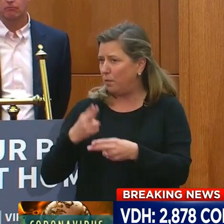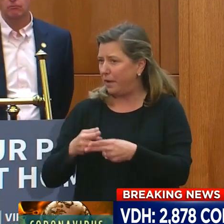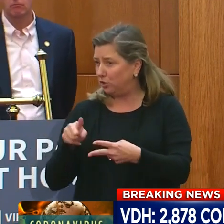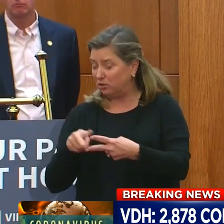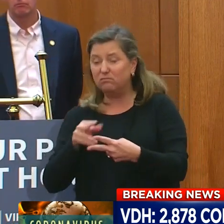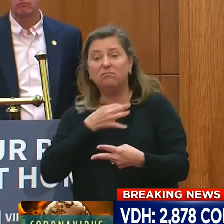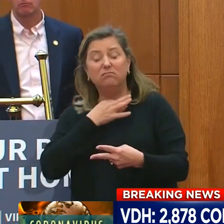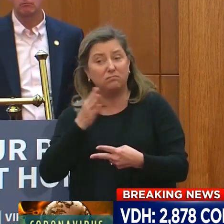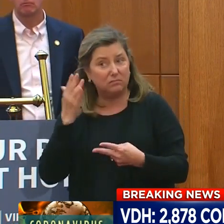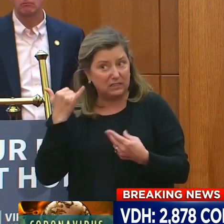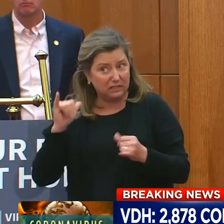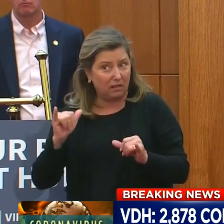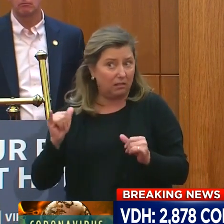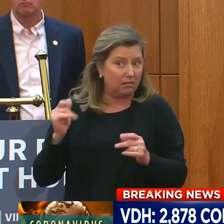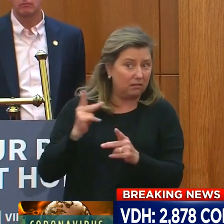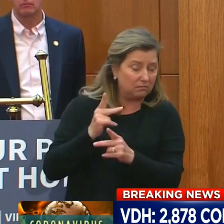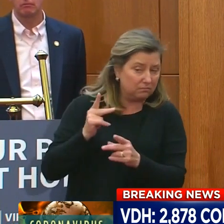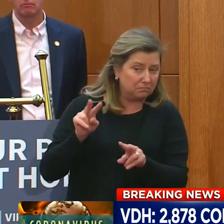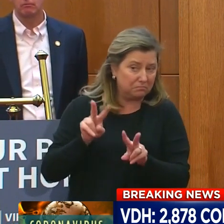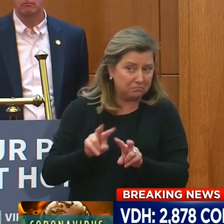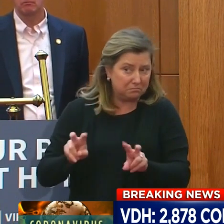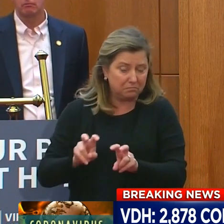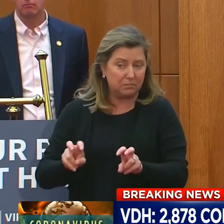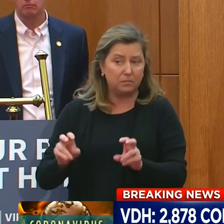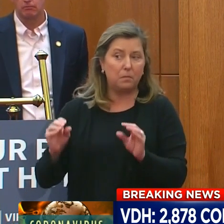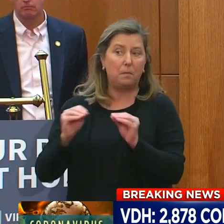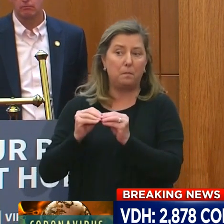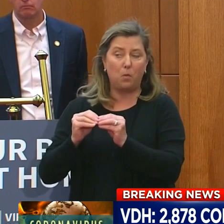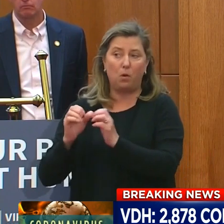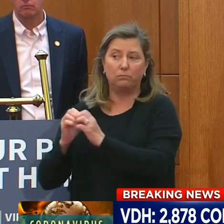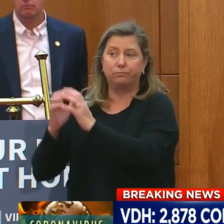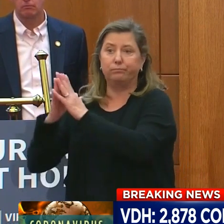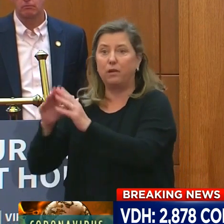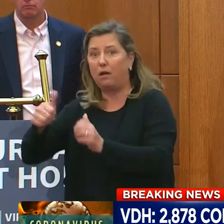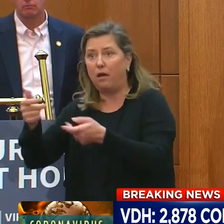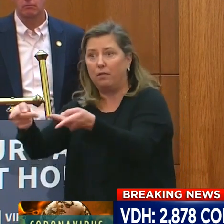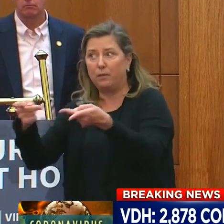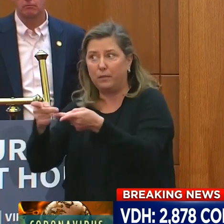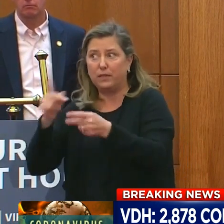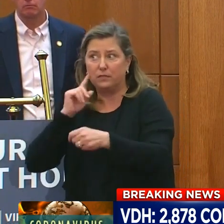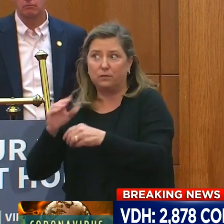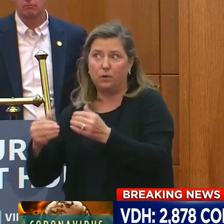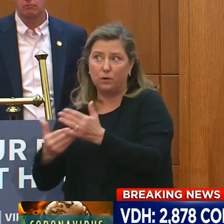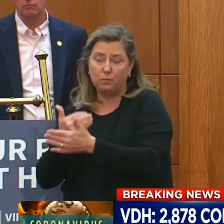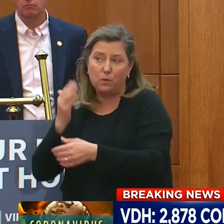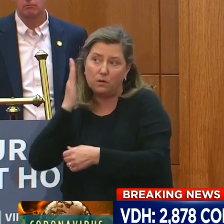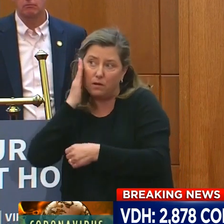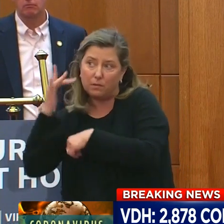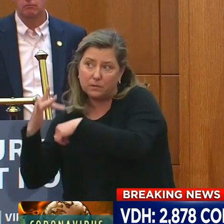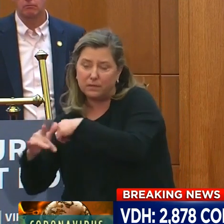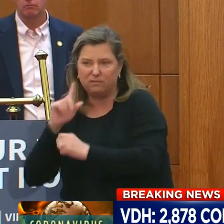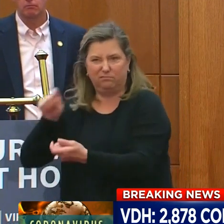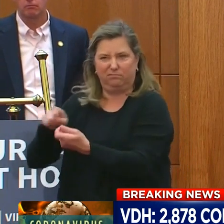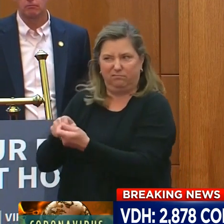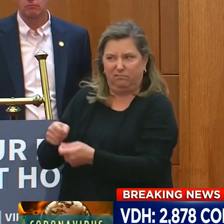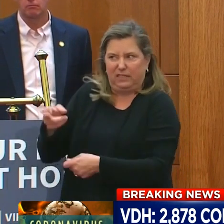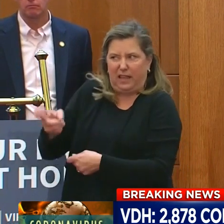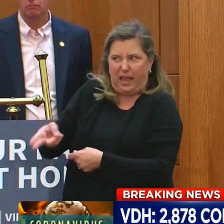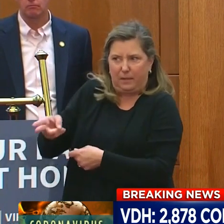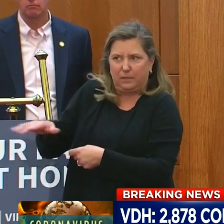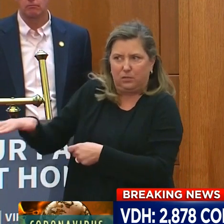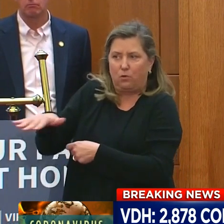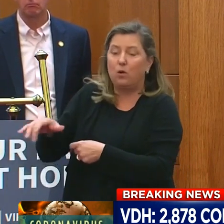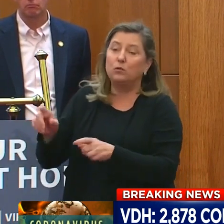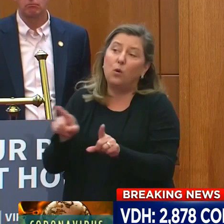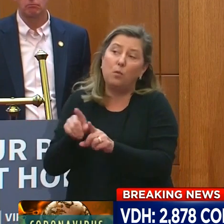to continue looking at additional sites for increased hospital bed capacity across the state, particularly in Southampton Roads and some of the more rural